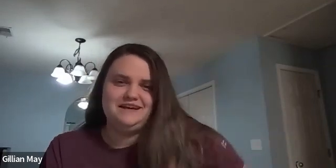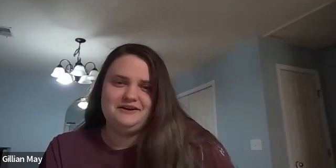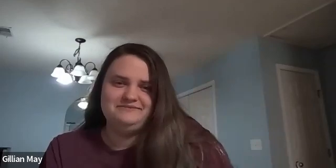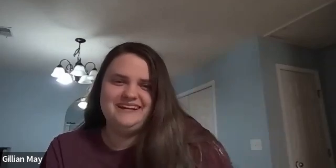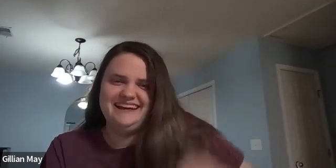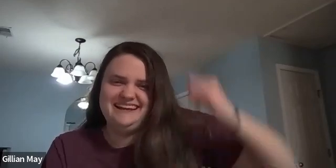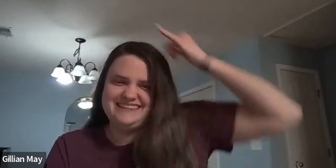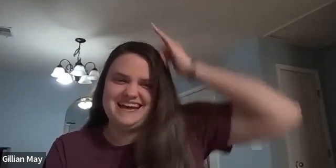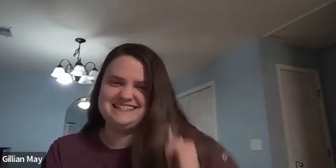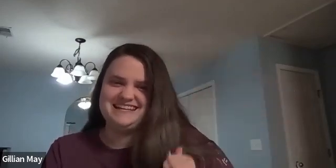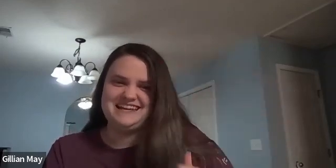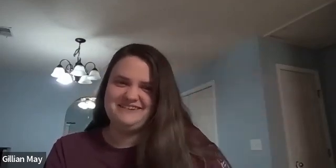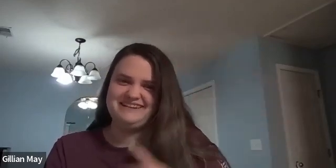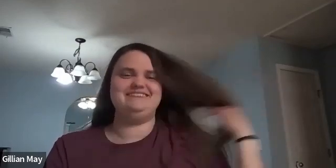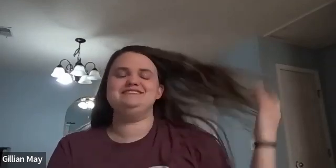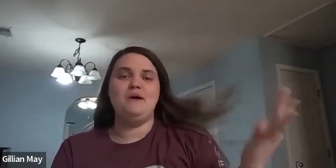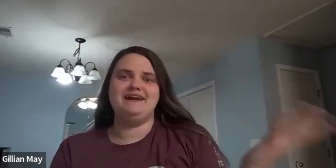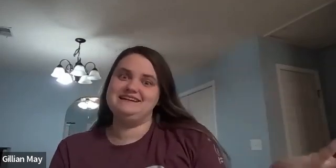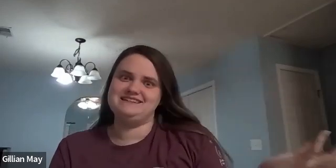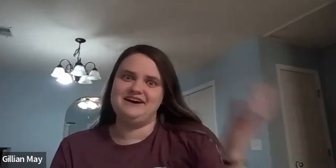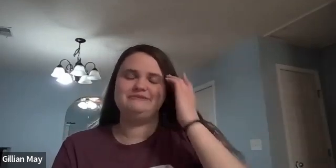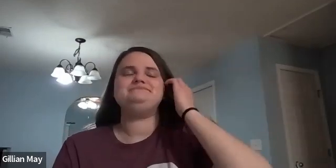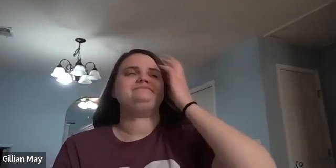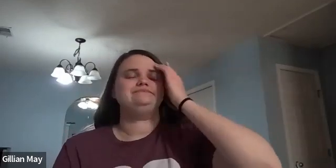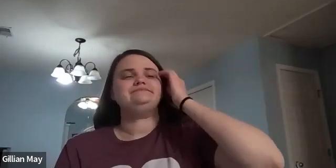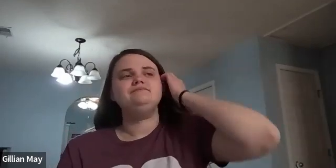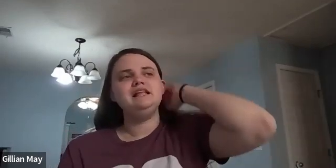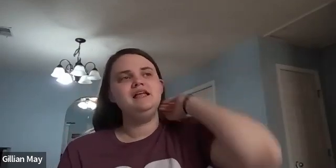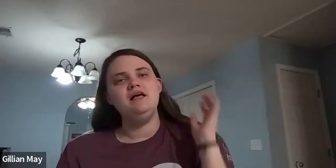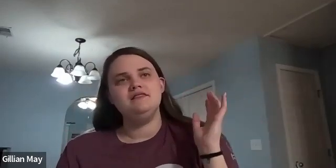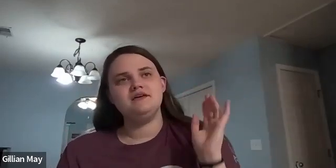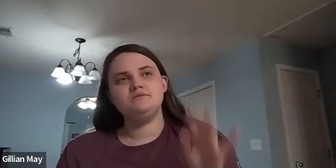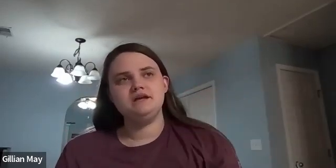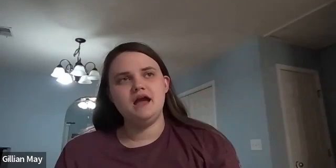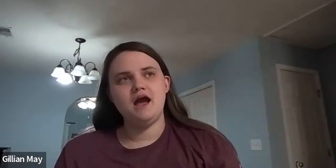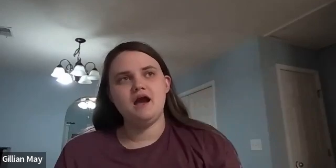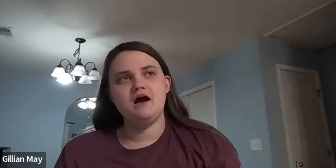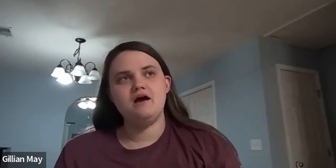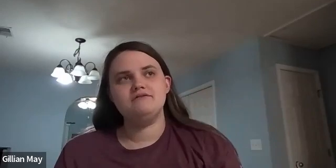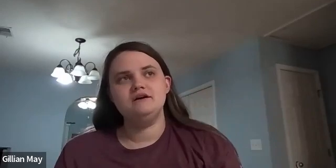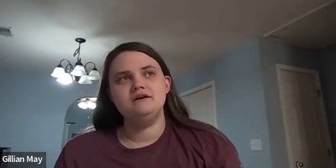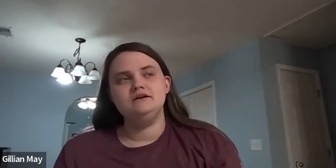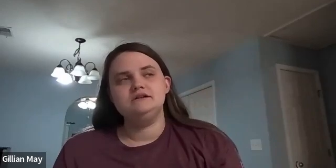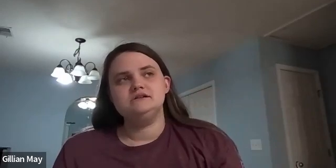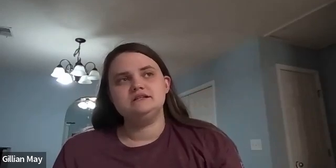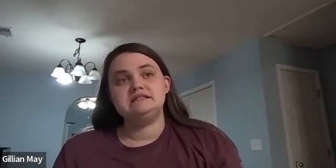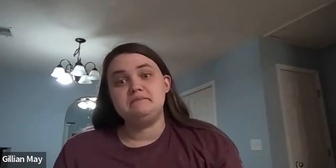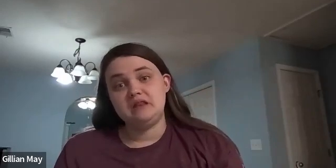yellow. Like the sign has got a yellow in it. There's a Y in it. So then we have, let's see,